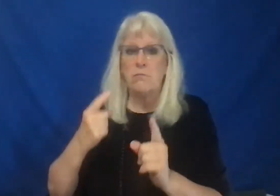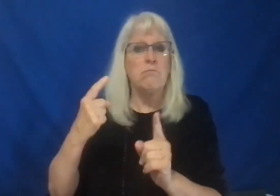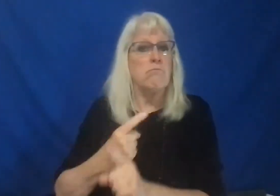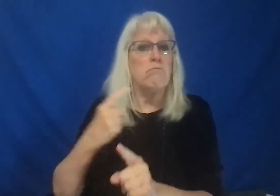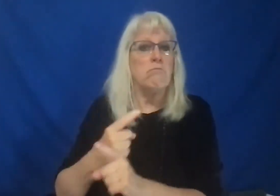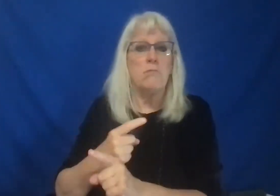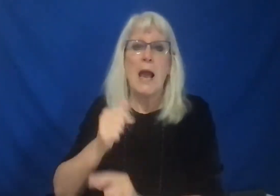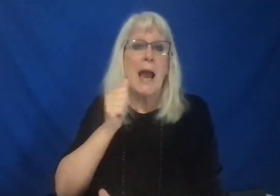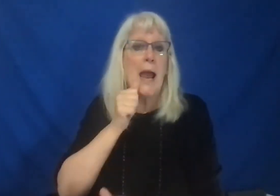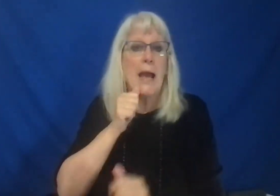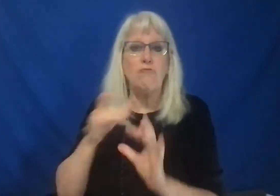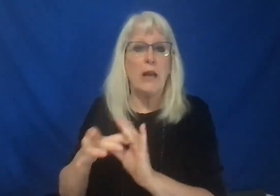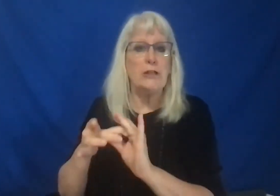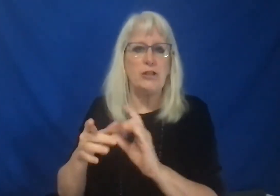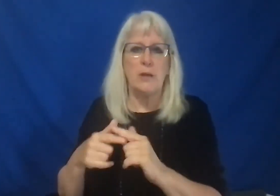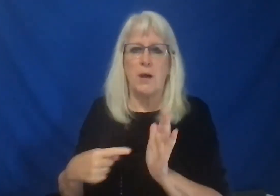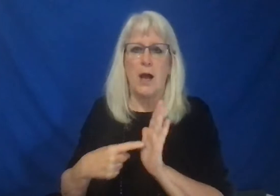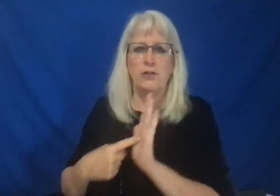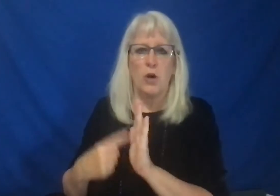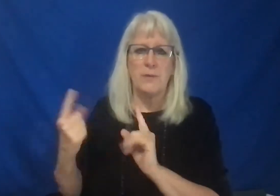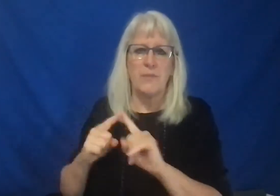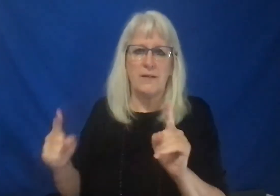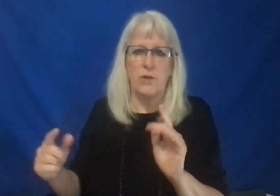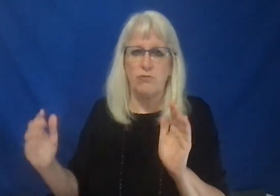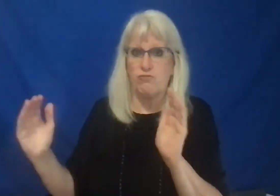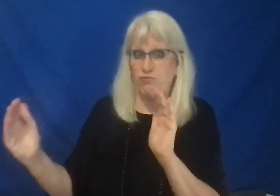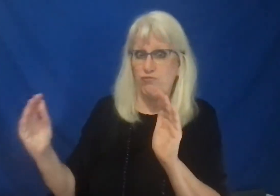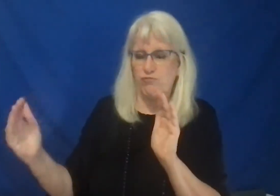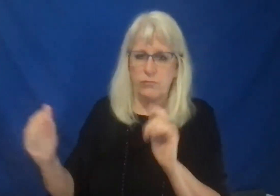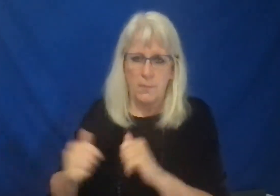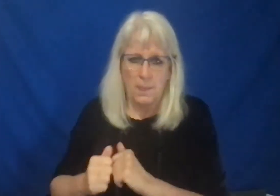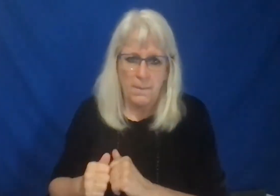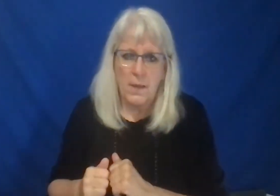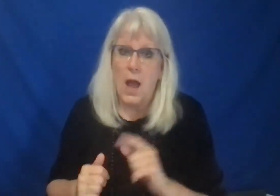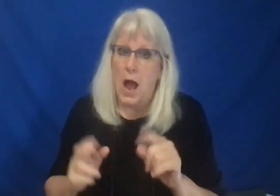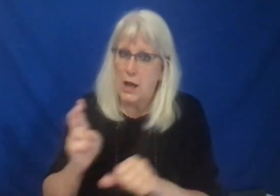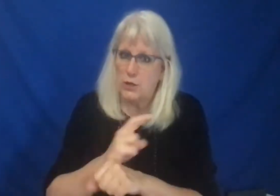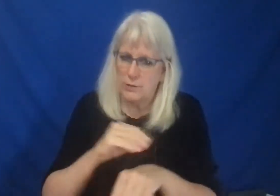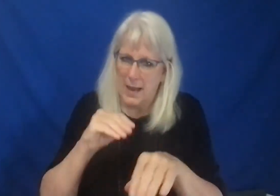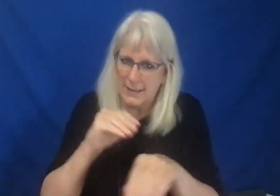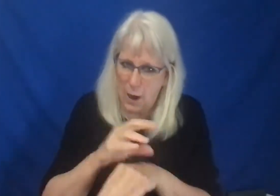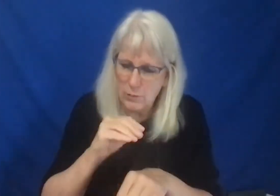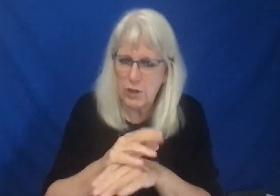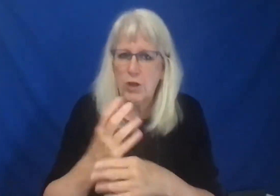aunt figure. And I worked a lot with my outside help and a lot with my sponsor. You know, do I